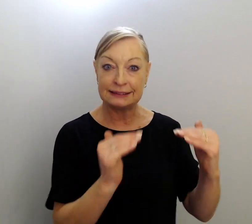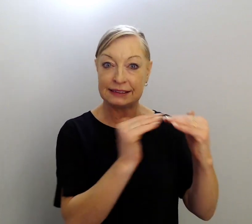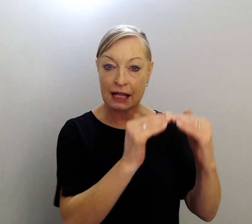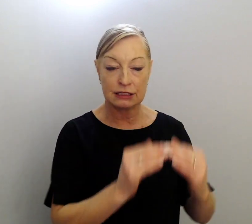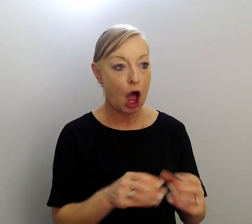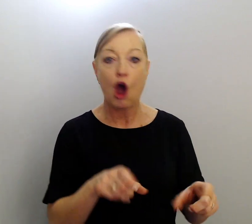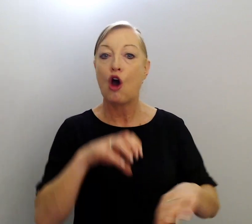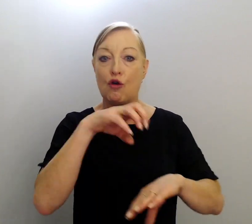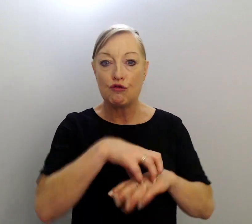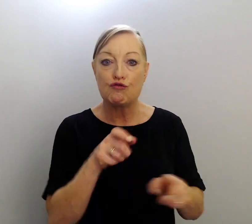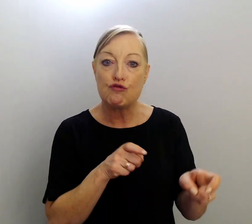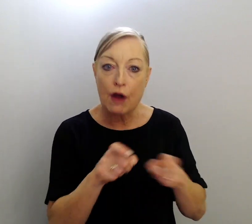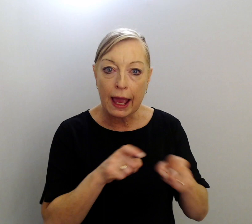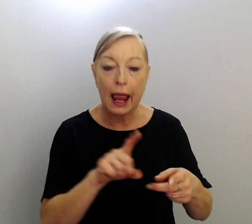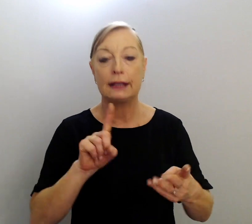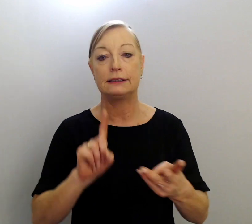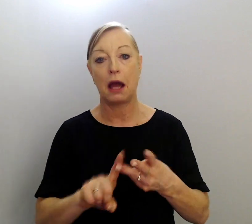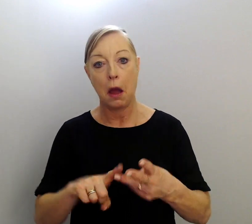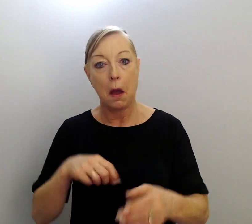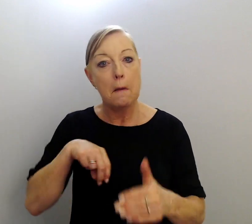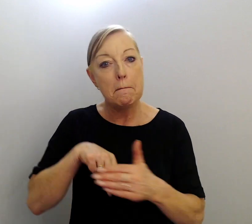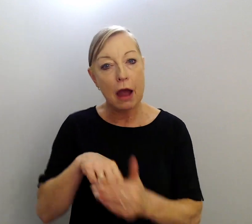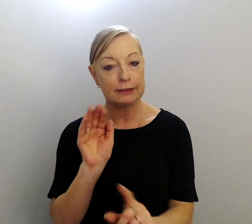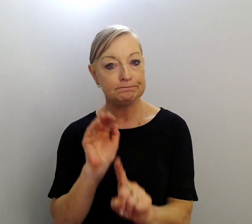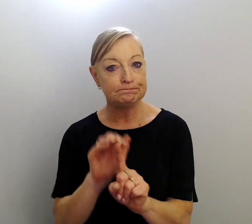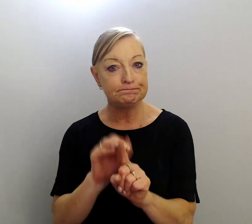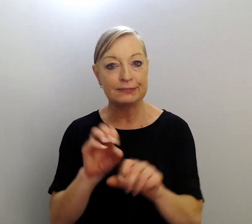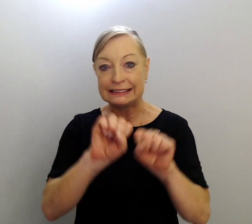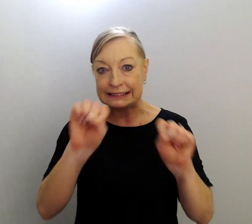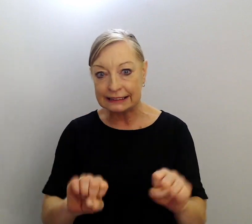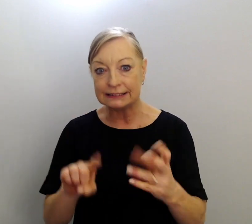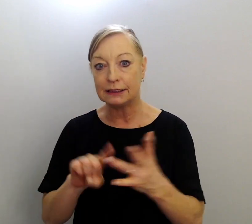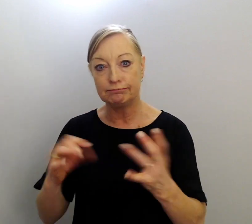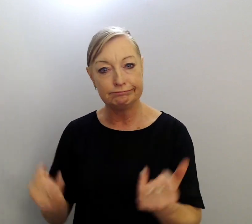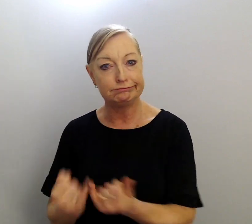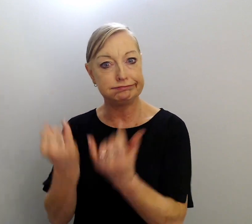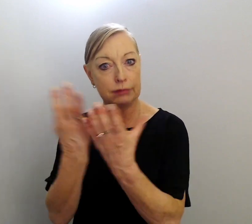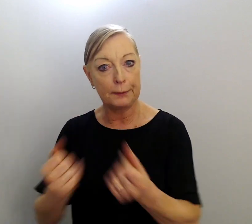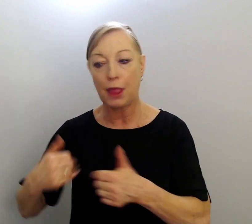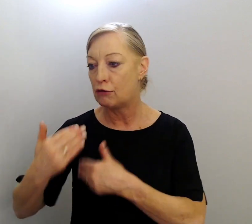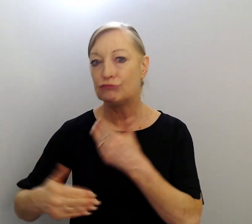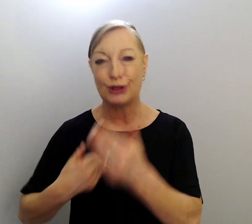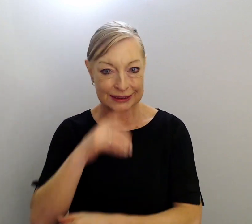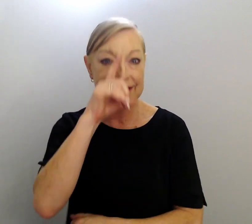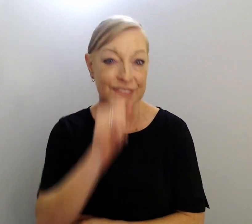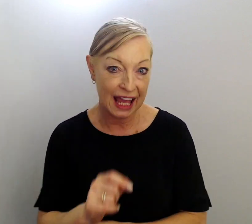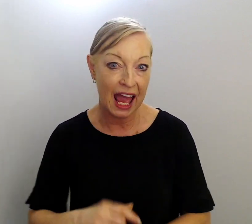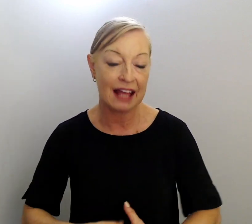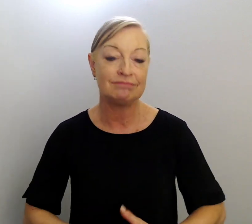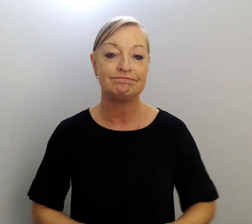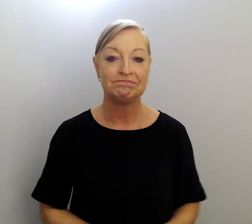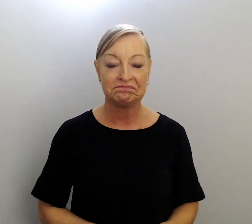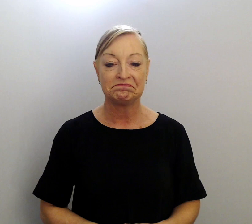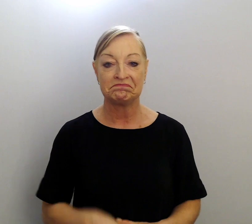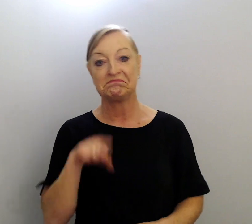standards, a regulator, a barrier notification system, and a disputes resolution process could look